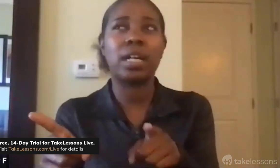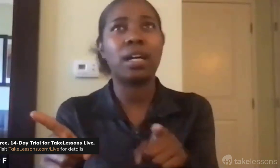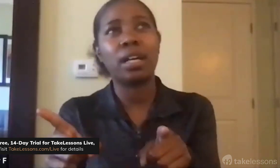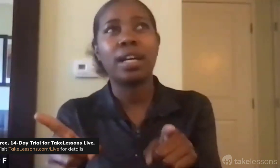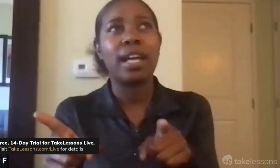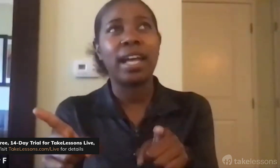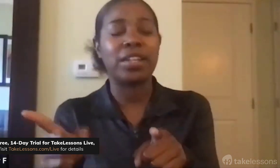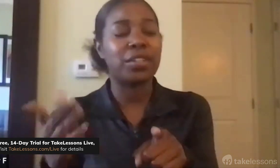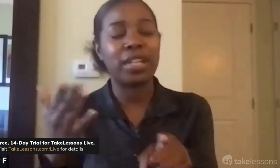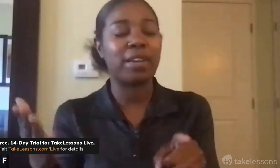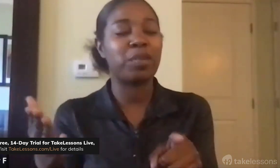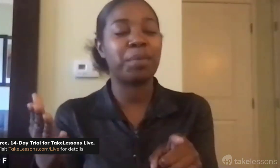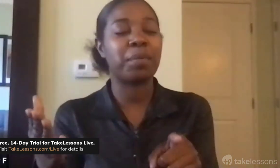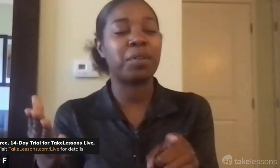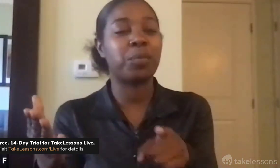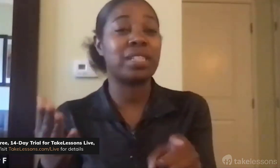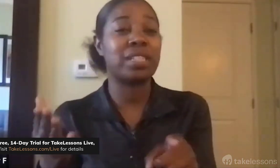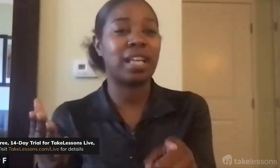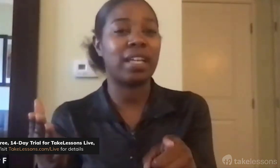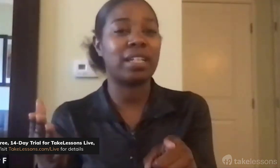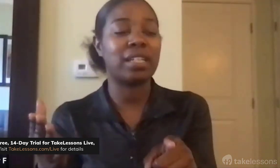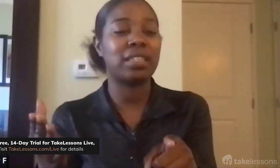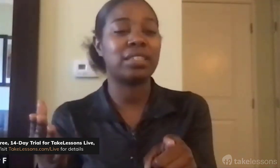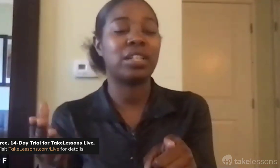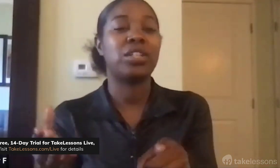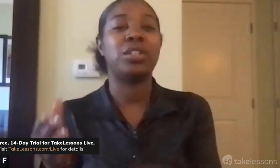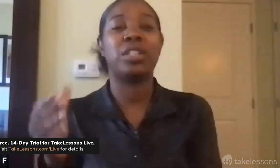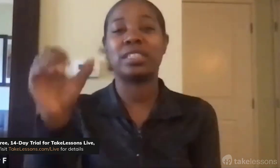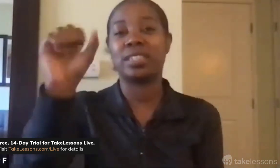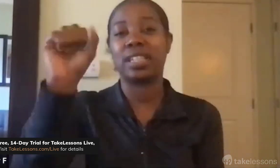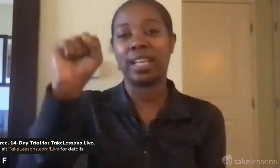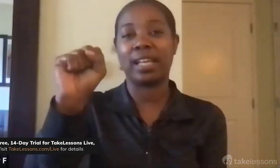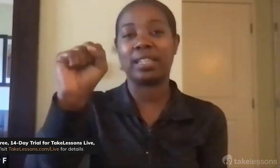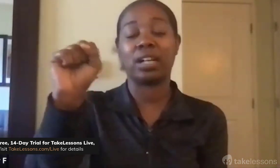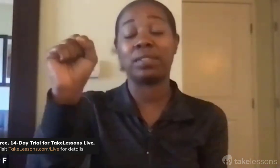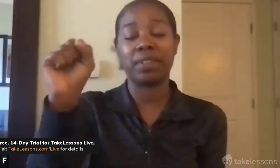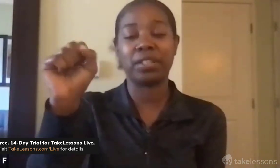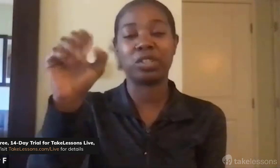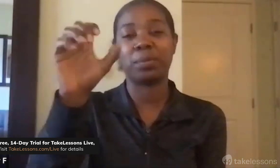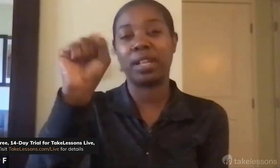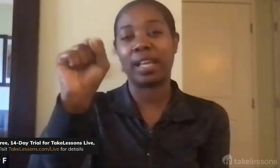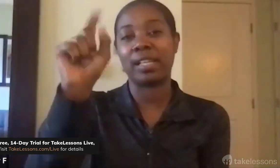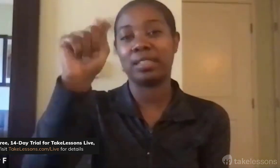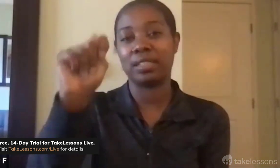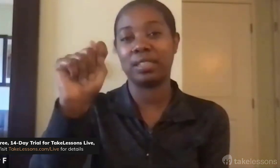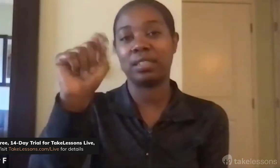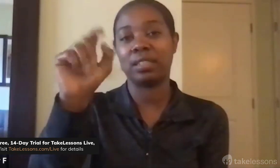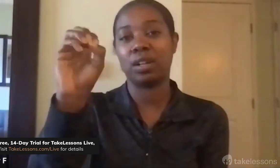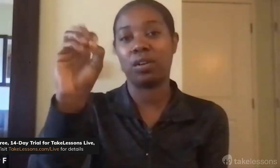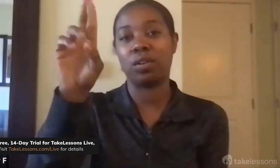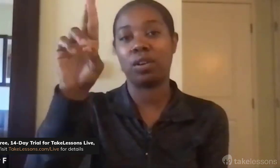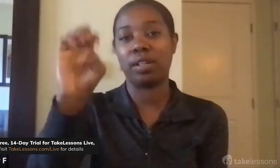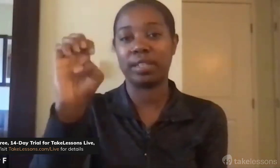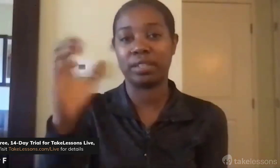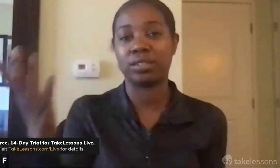the, and you can't remember what the sign is, you can just say S, our finger spell STORE,